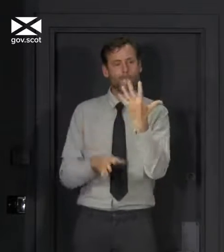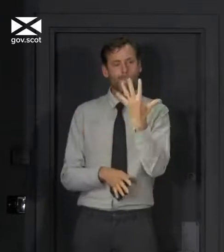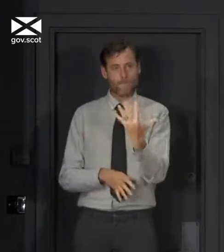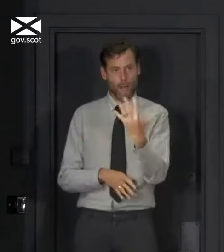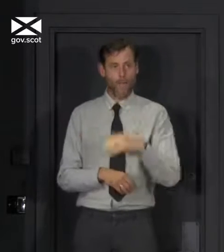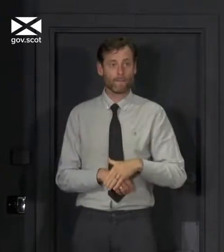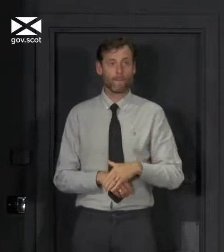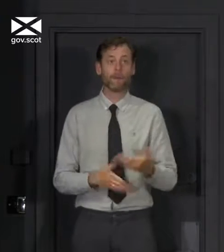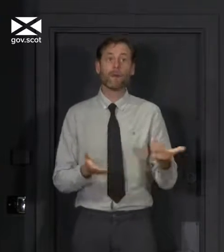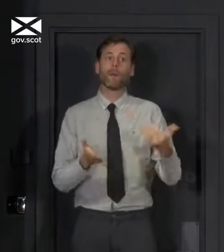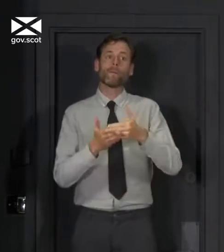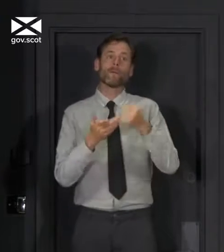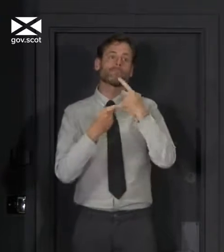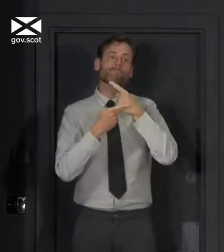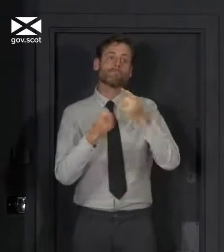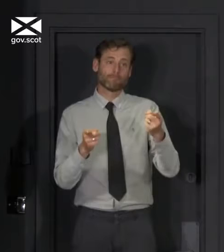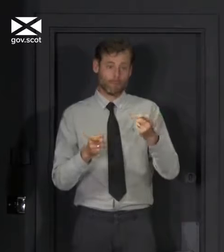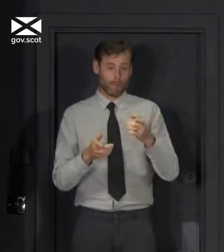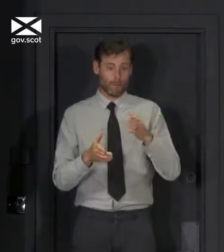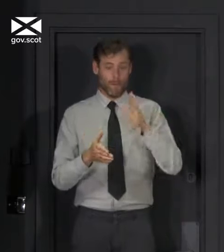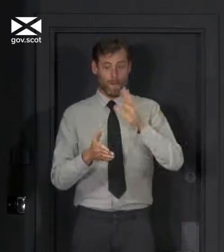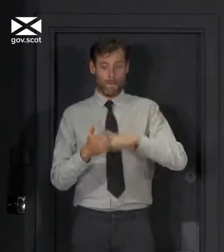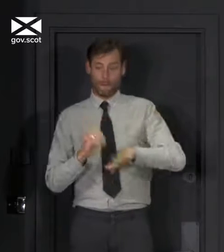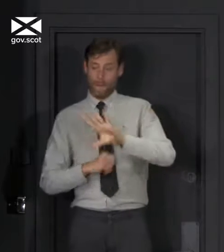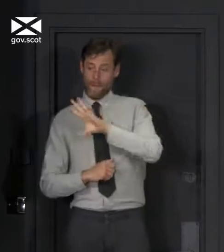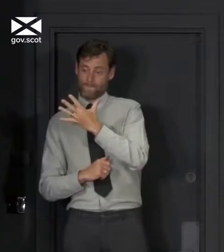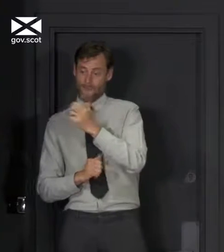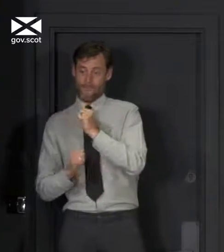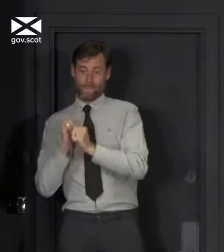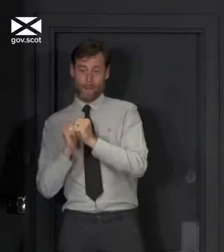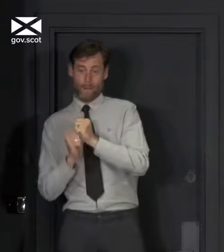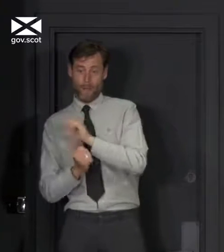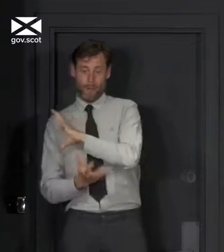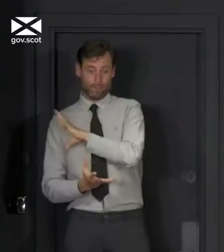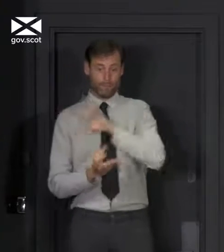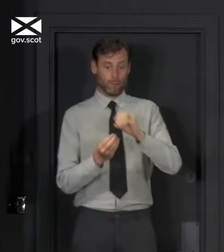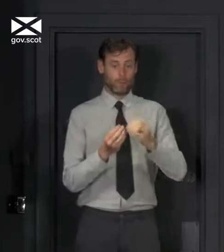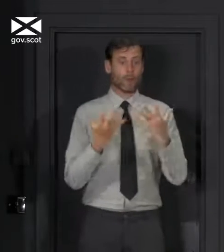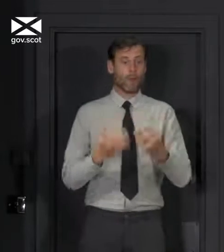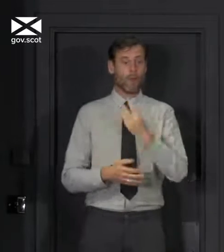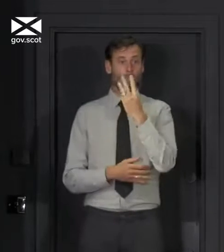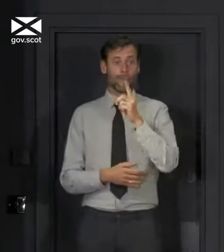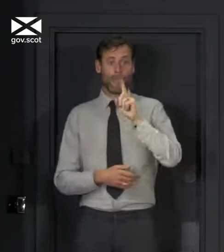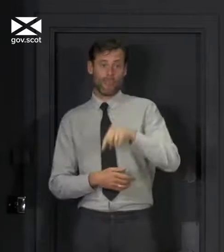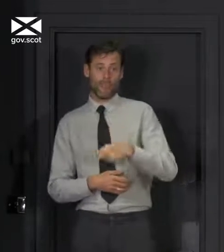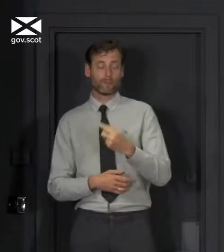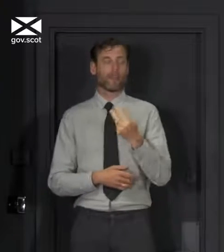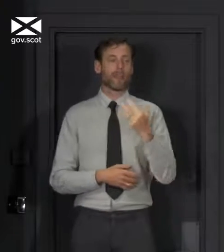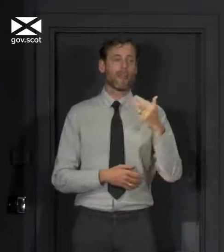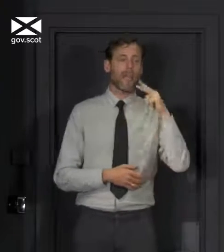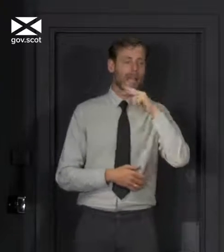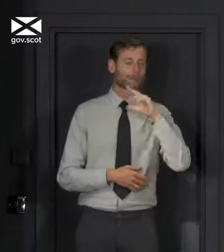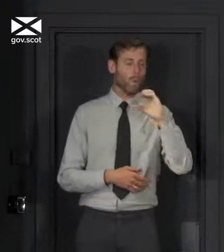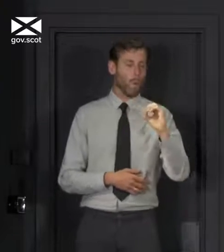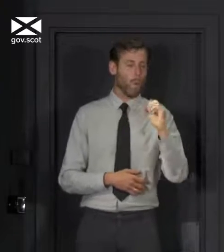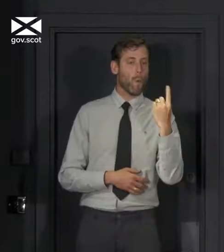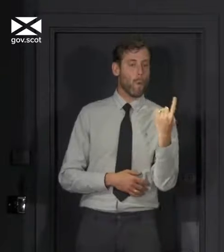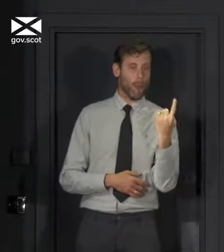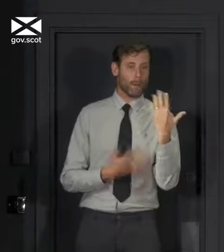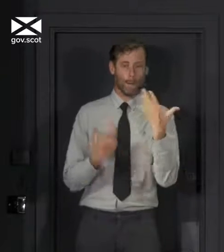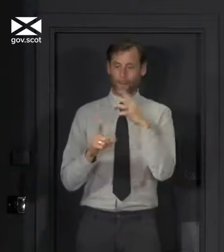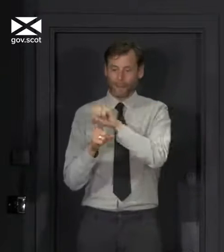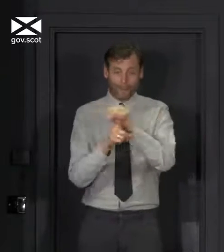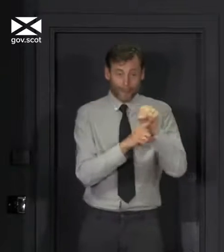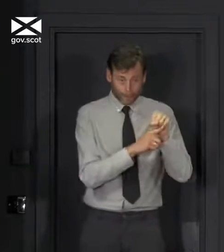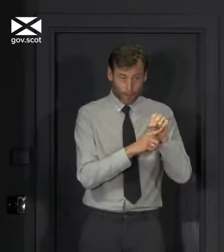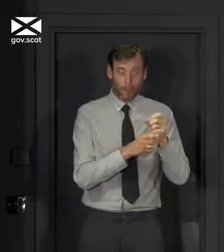to confirm today that since the 5th of March, a total of 3,801 patients who had tested positive